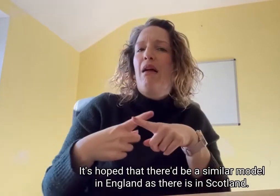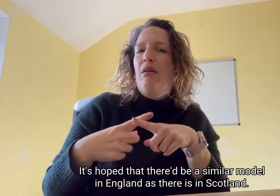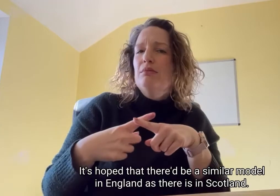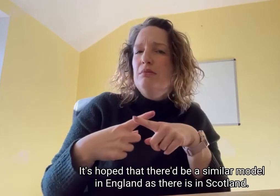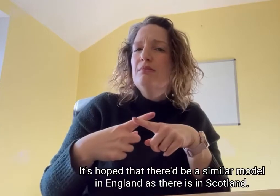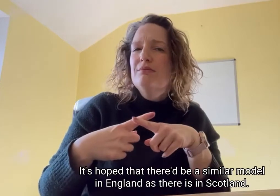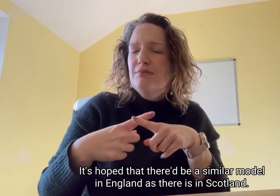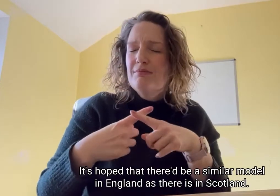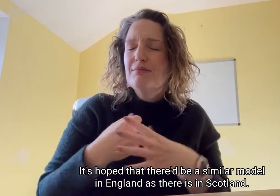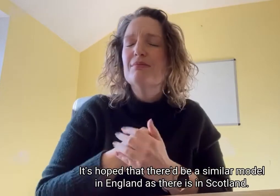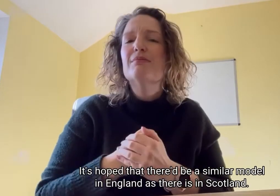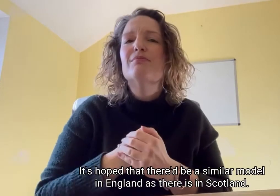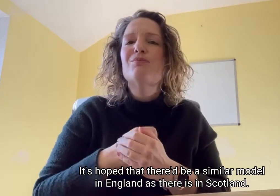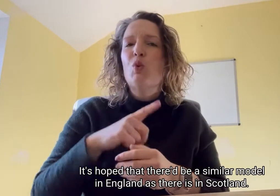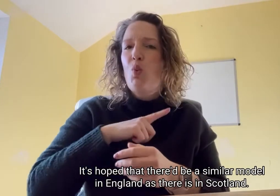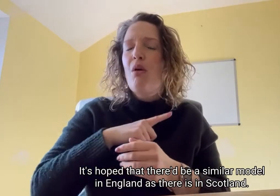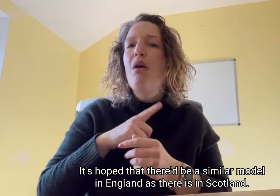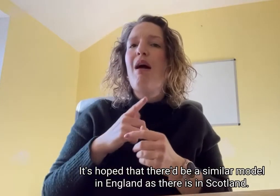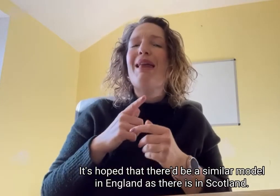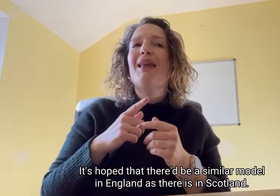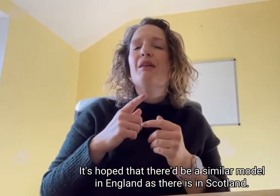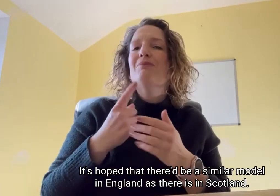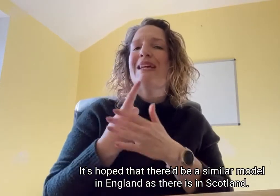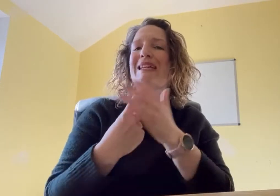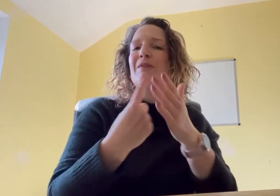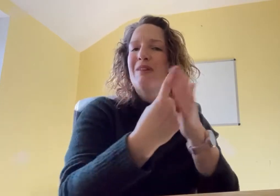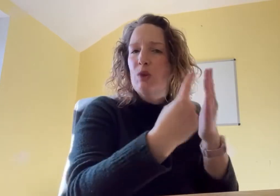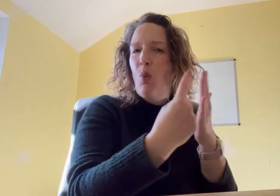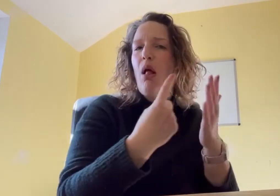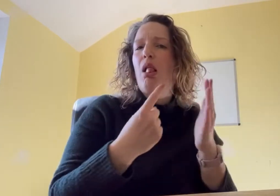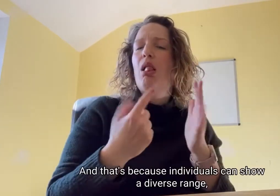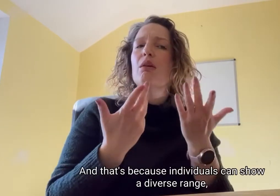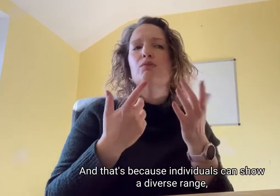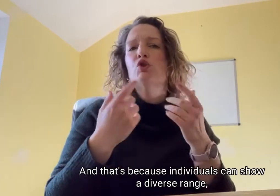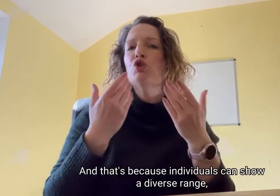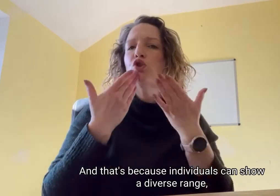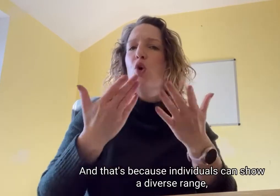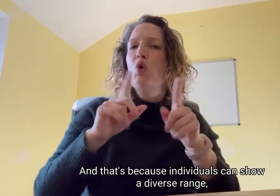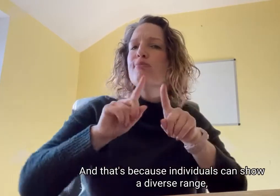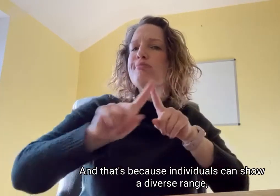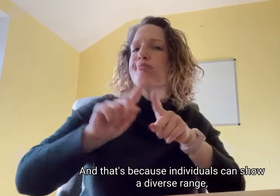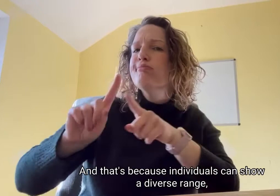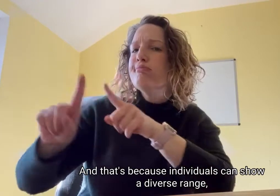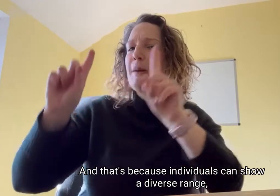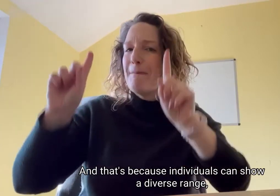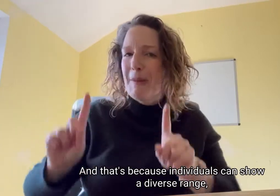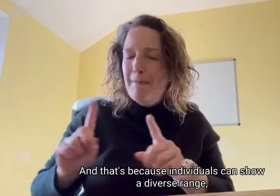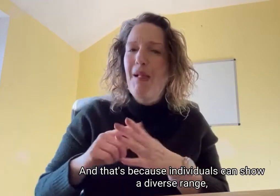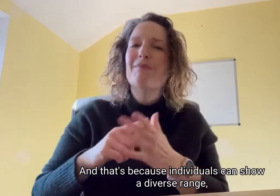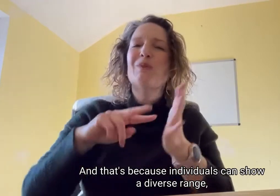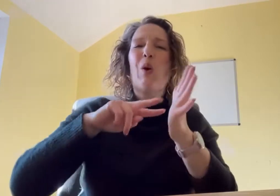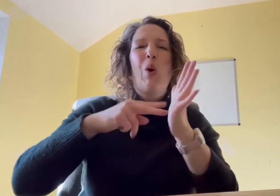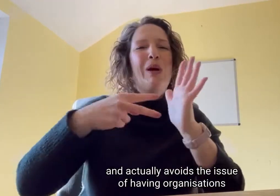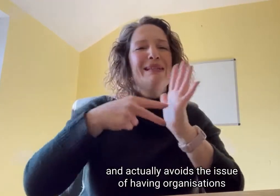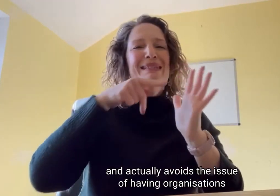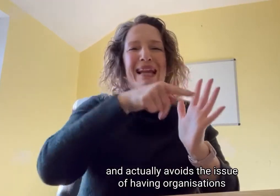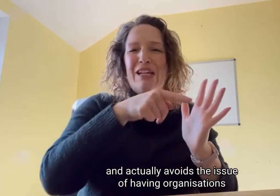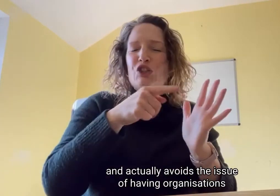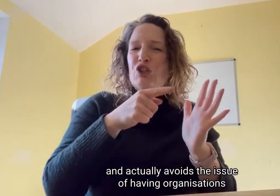be a similar model in England as there is in Scotland. And that's because individuals can show a diverse range and actually avoids the issue